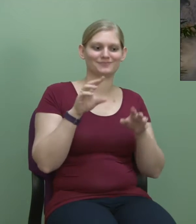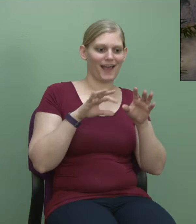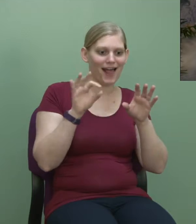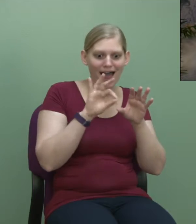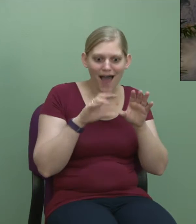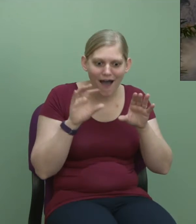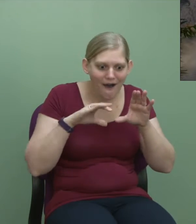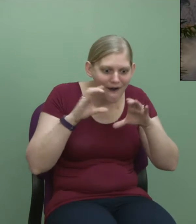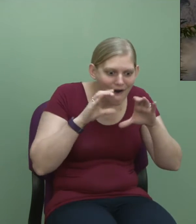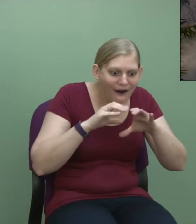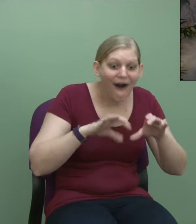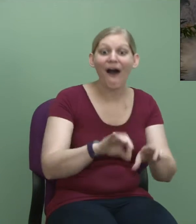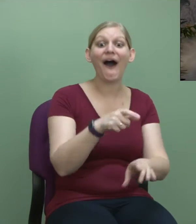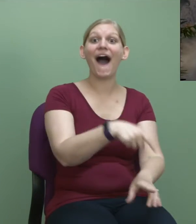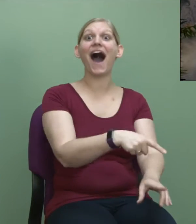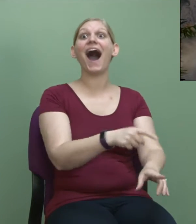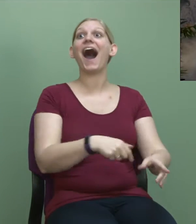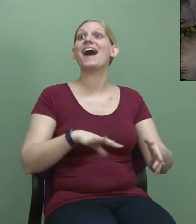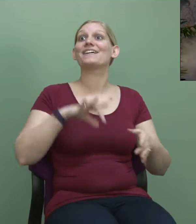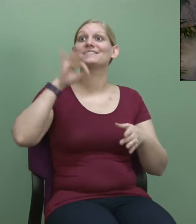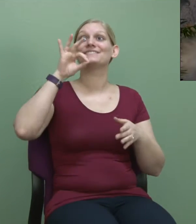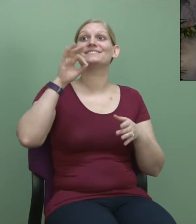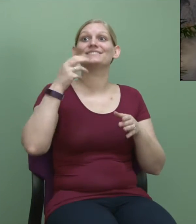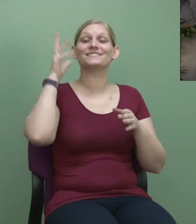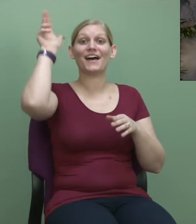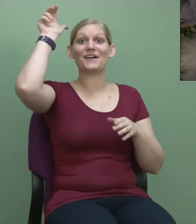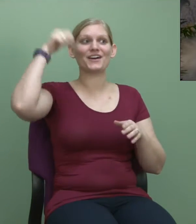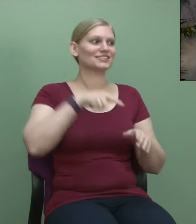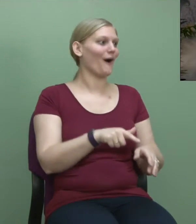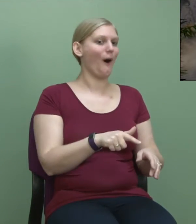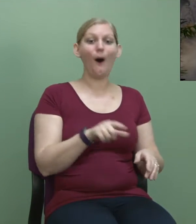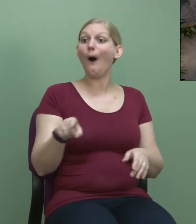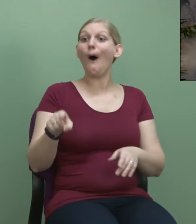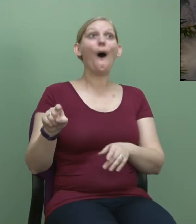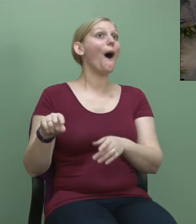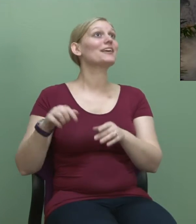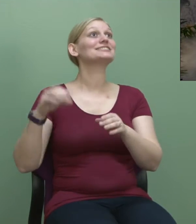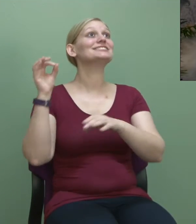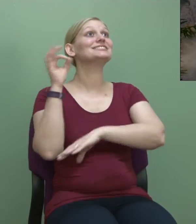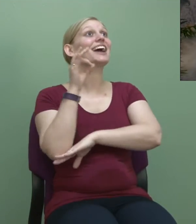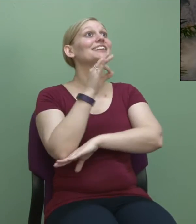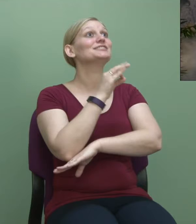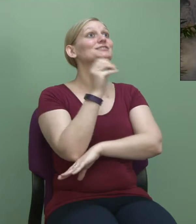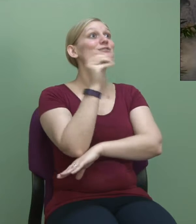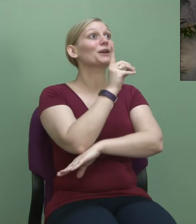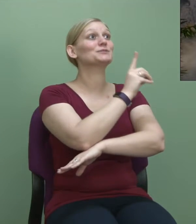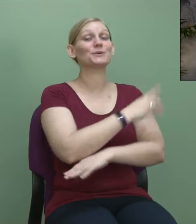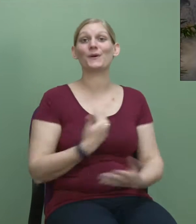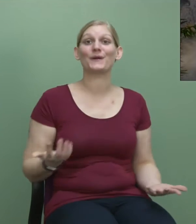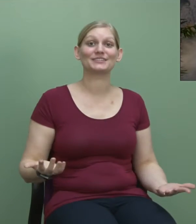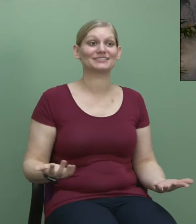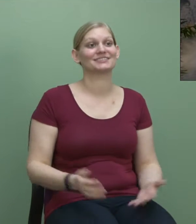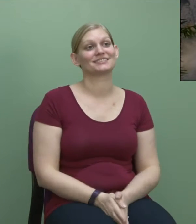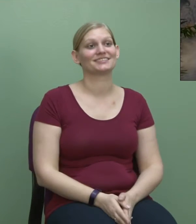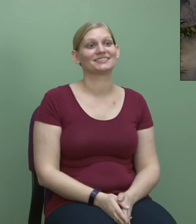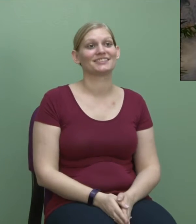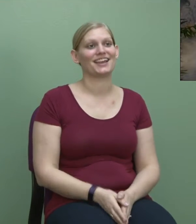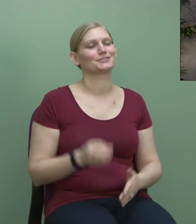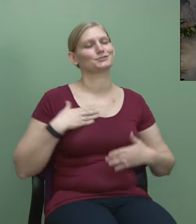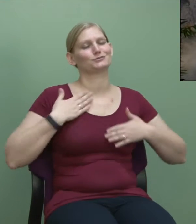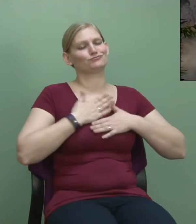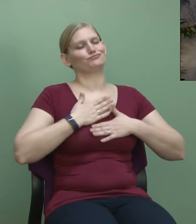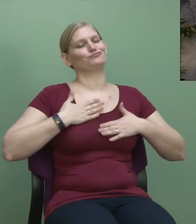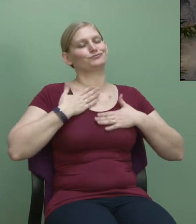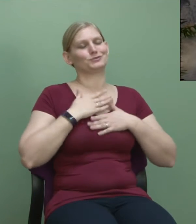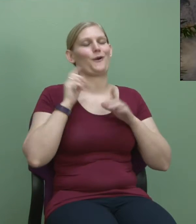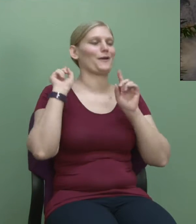found the horses, or this was all about dinosaurs, and they're so excited, and they just really enjoy